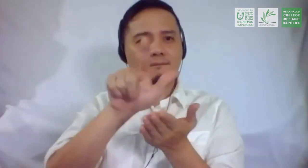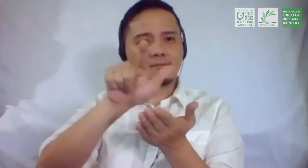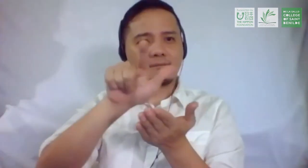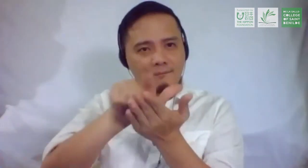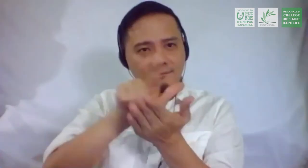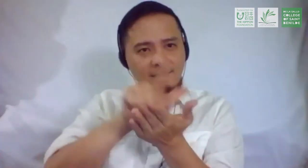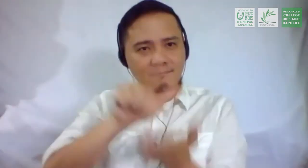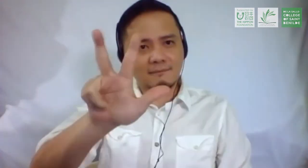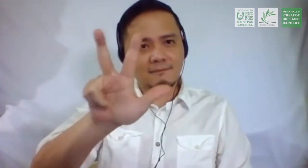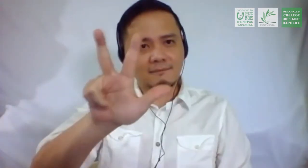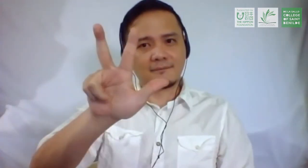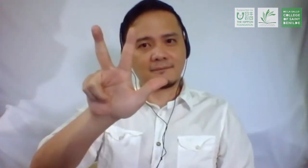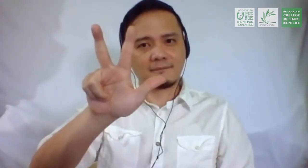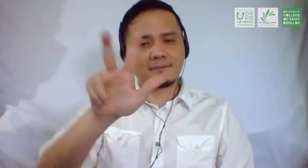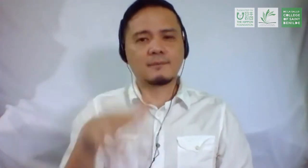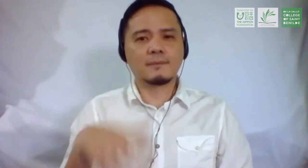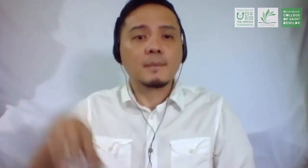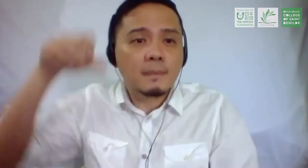Shock?